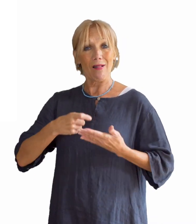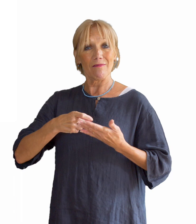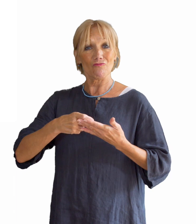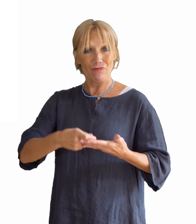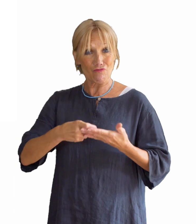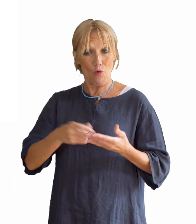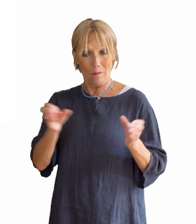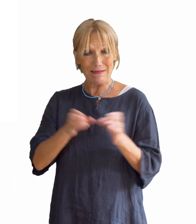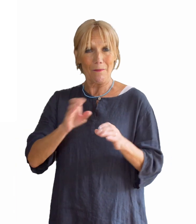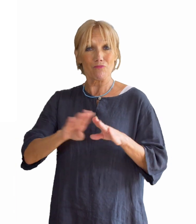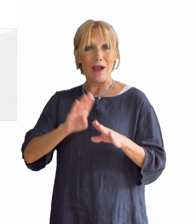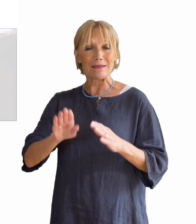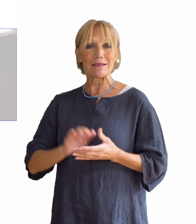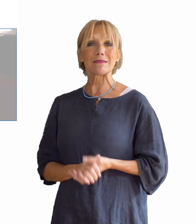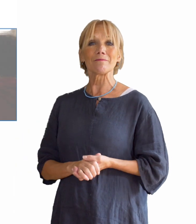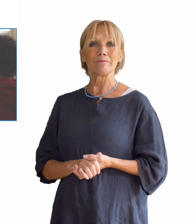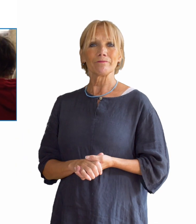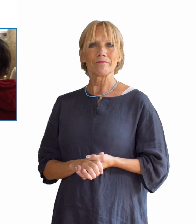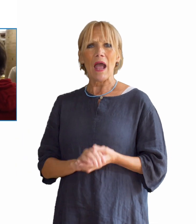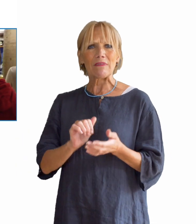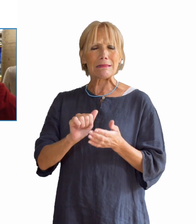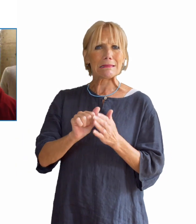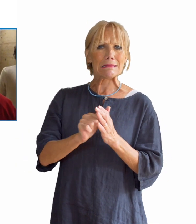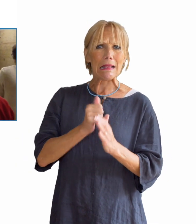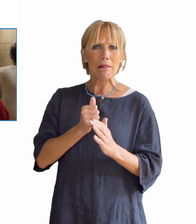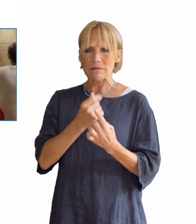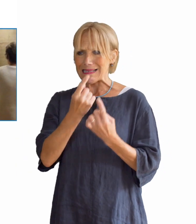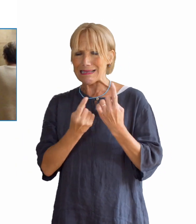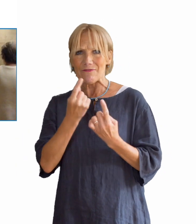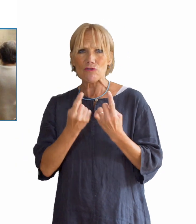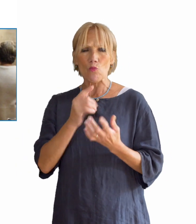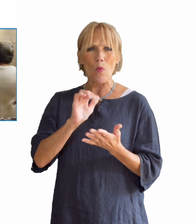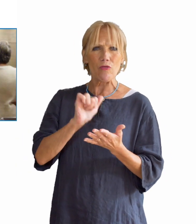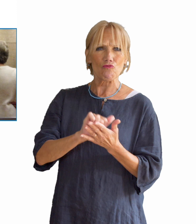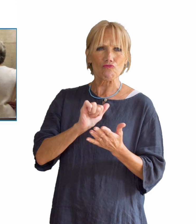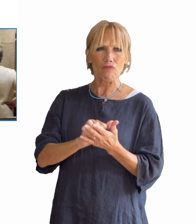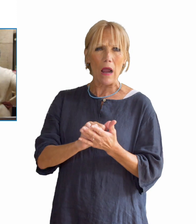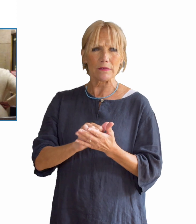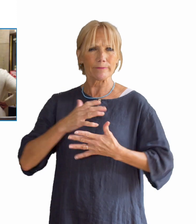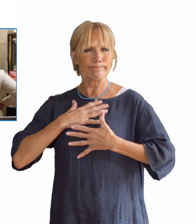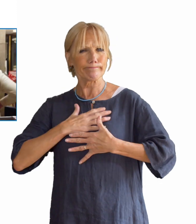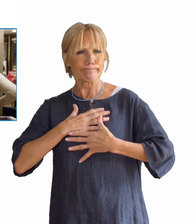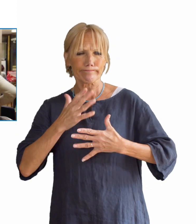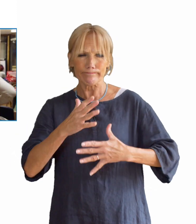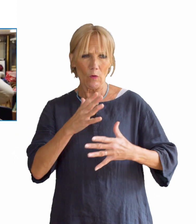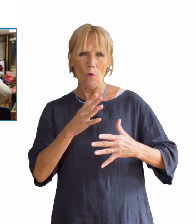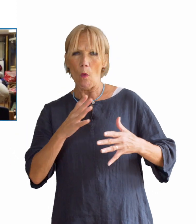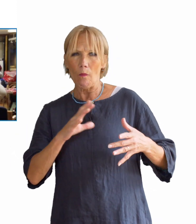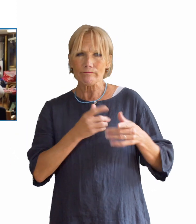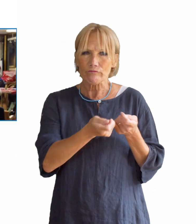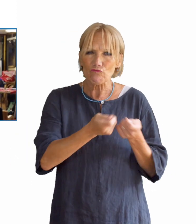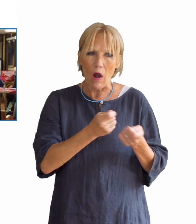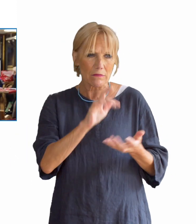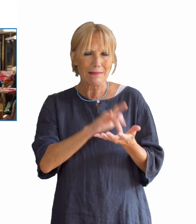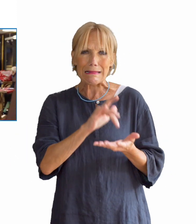Having skilled, motivated individuals with the right ethos and approach to run meeting centres is key to their quality and